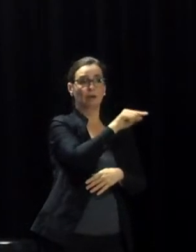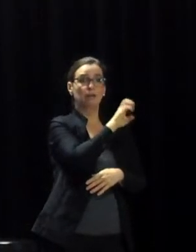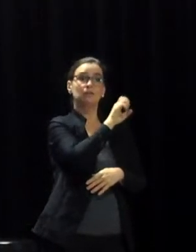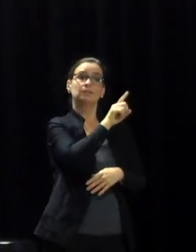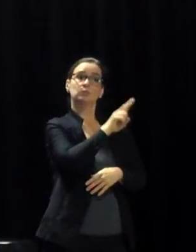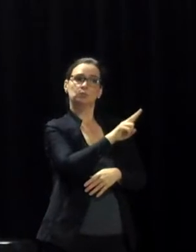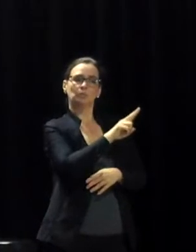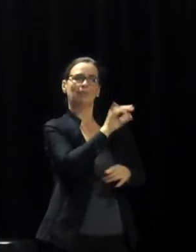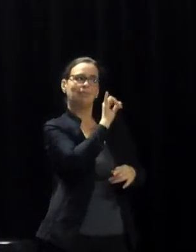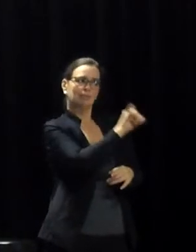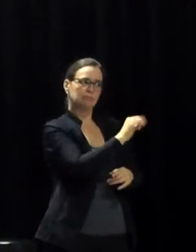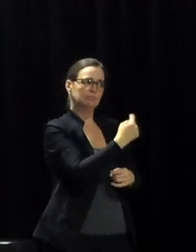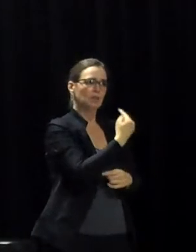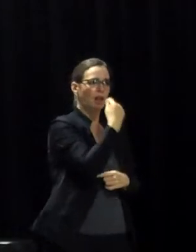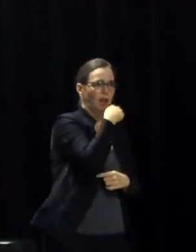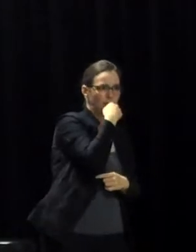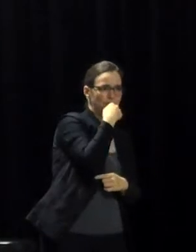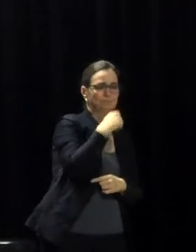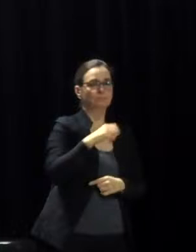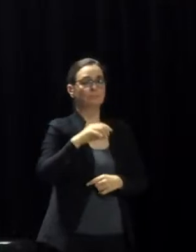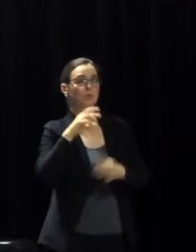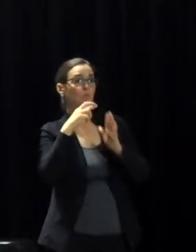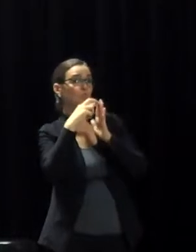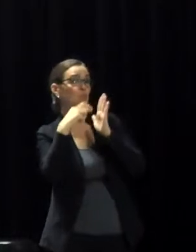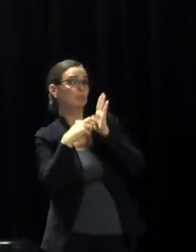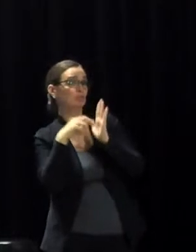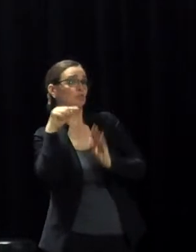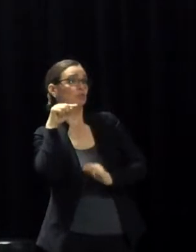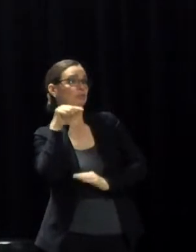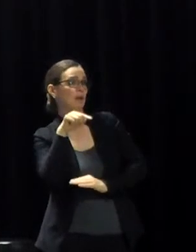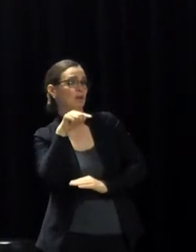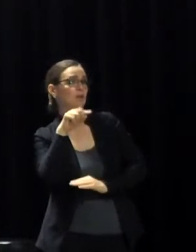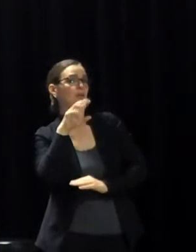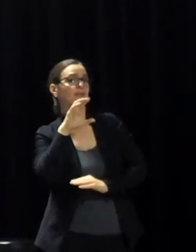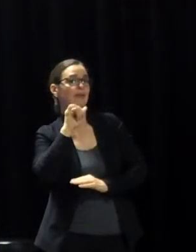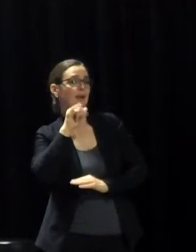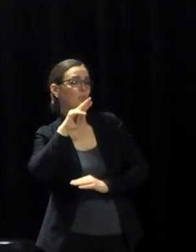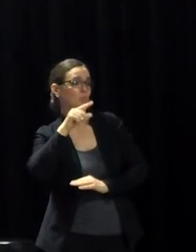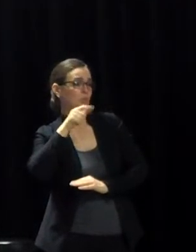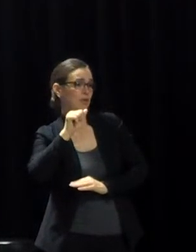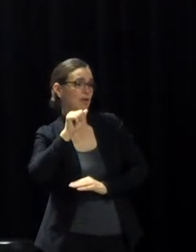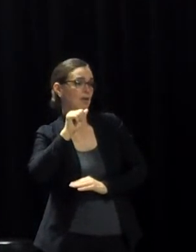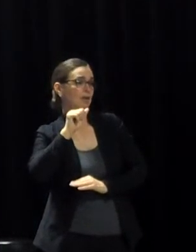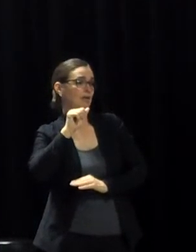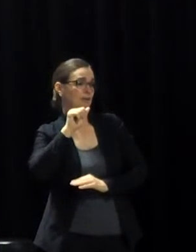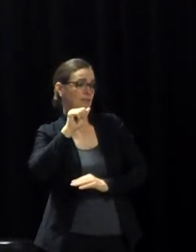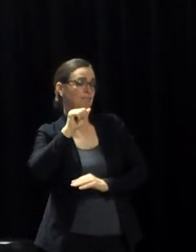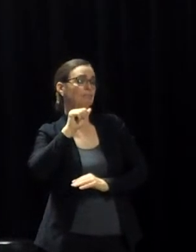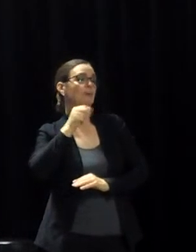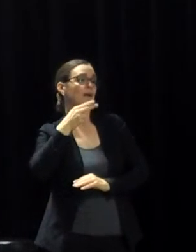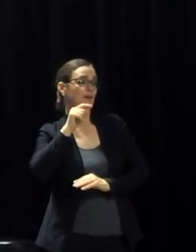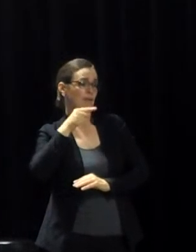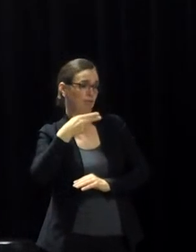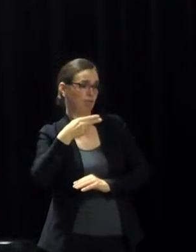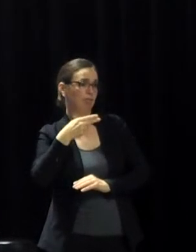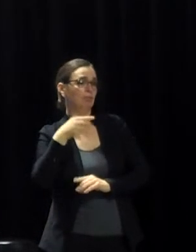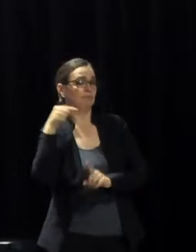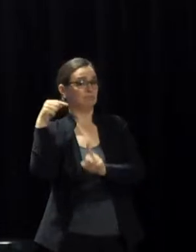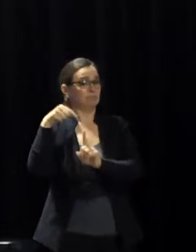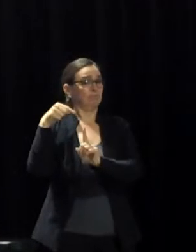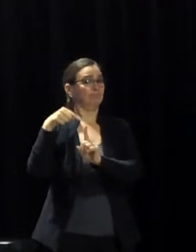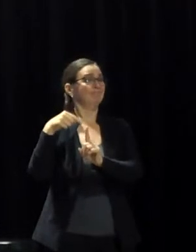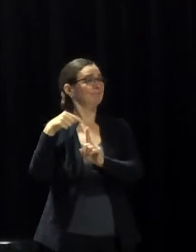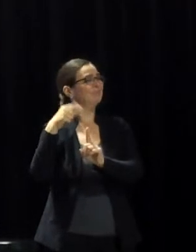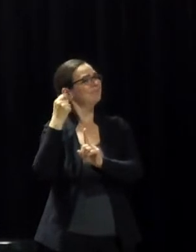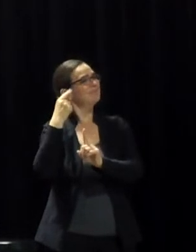it's a very popular test, you're probably not going to get in that day. So if you want to test that day, your child